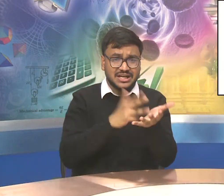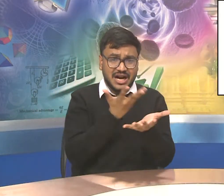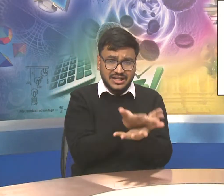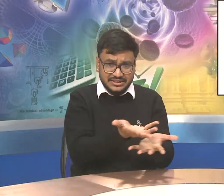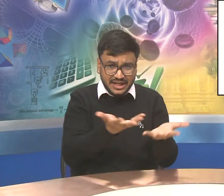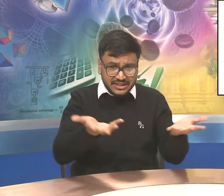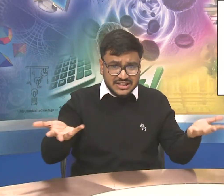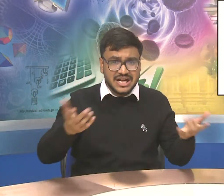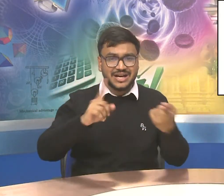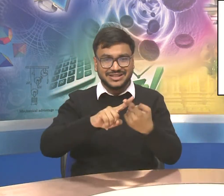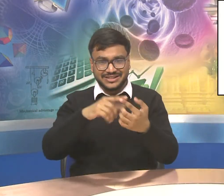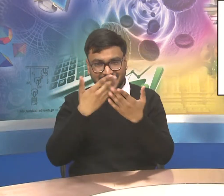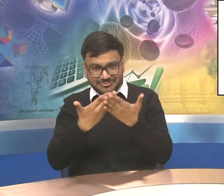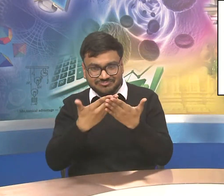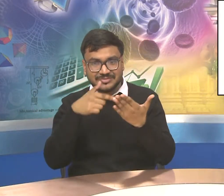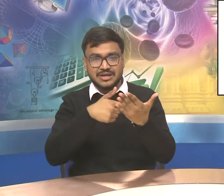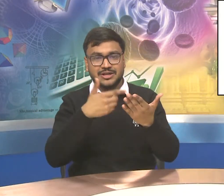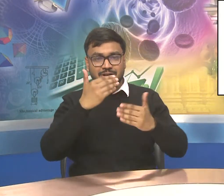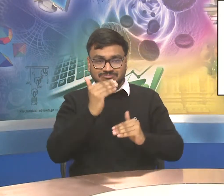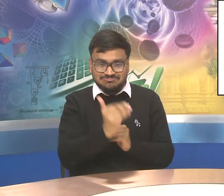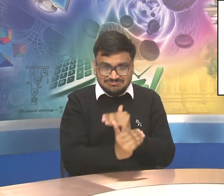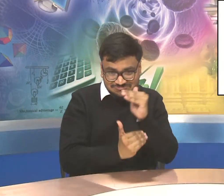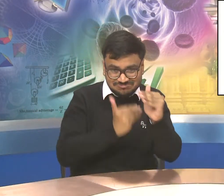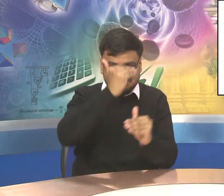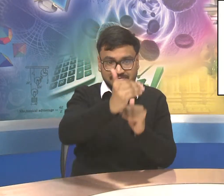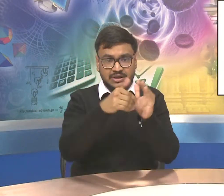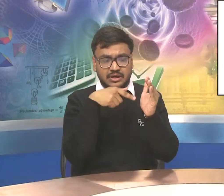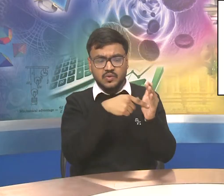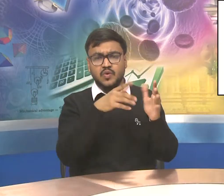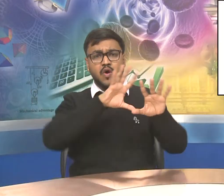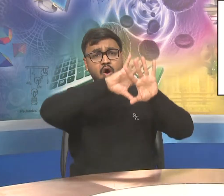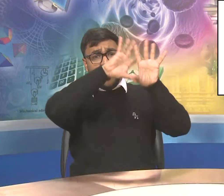such as keeping a record of reference queries,